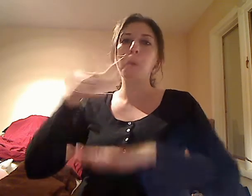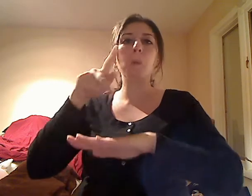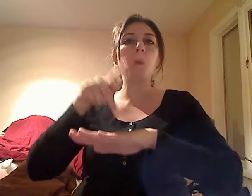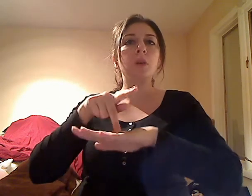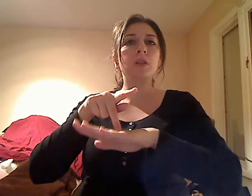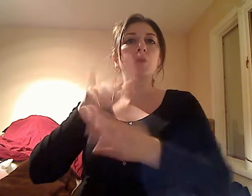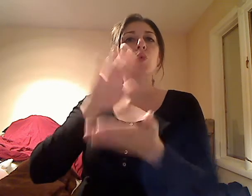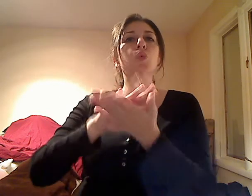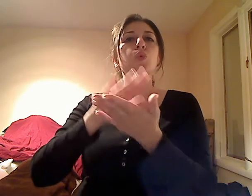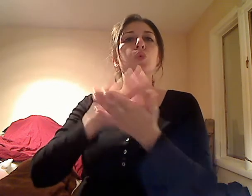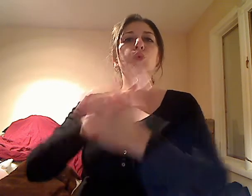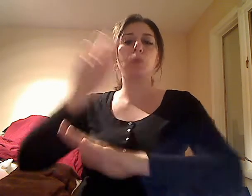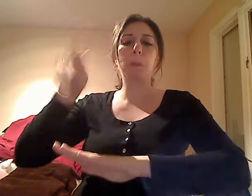Everybody should know that one. Chris?